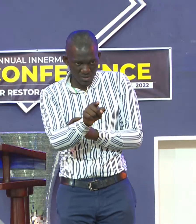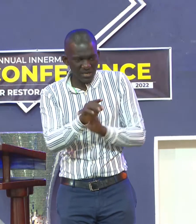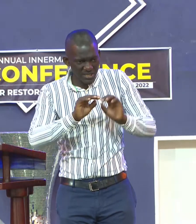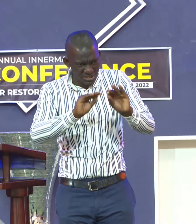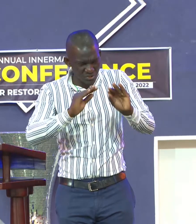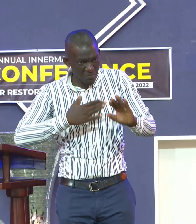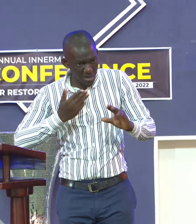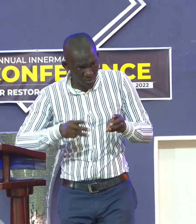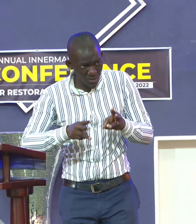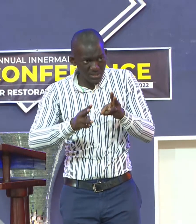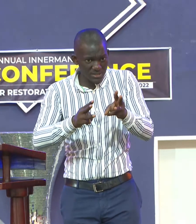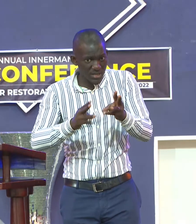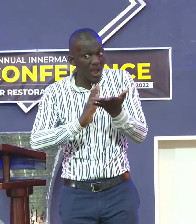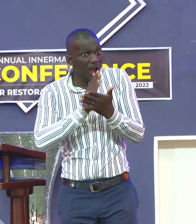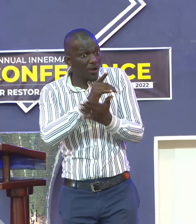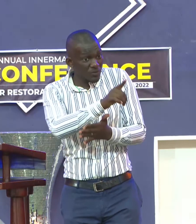you my ways,